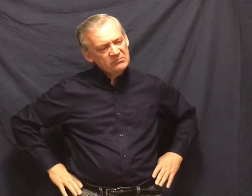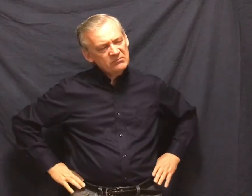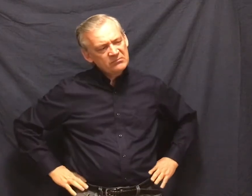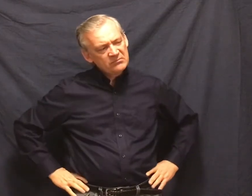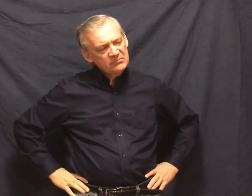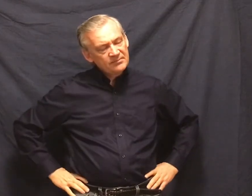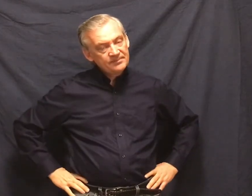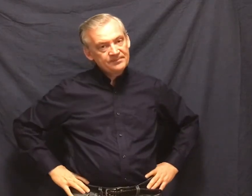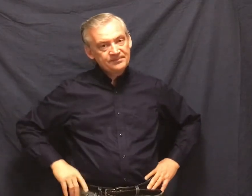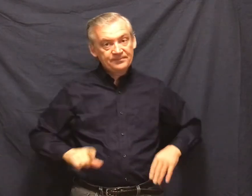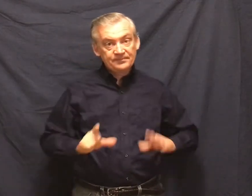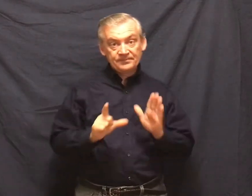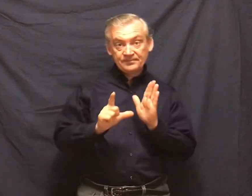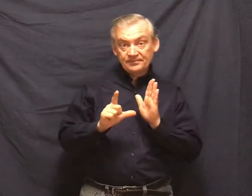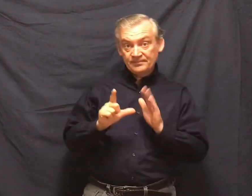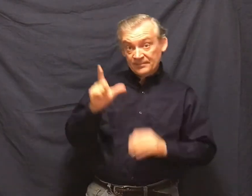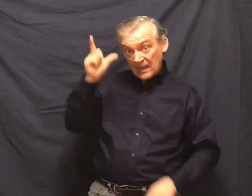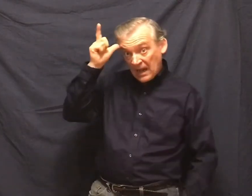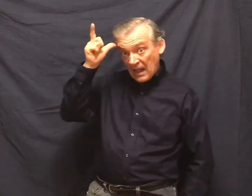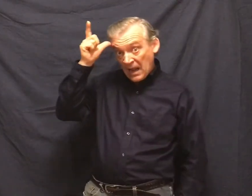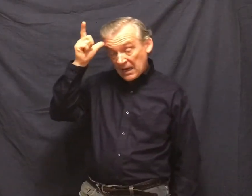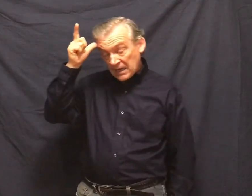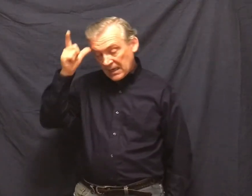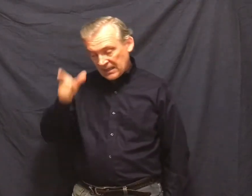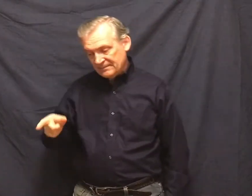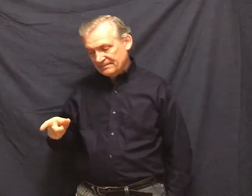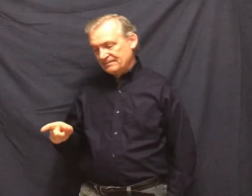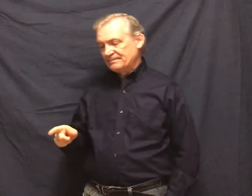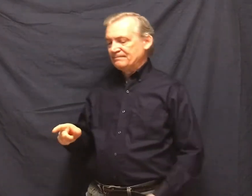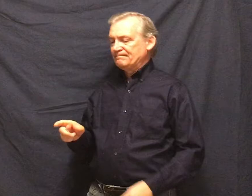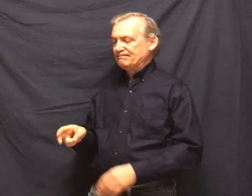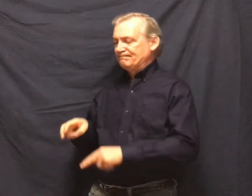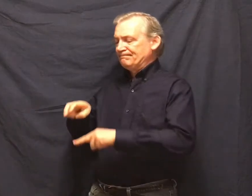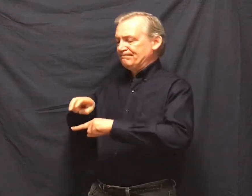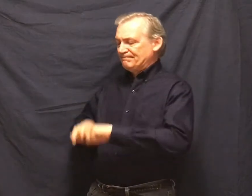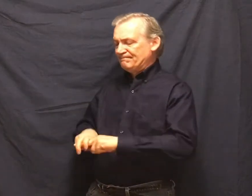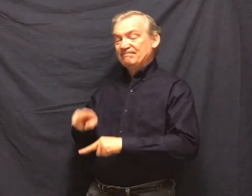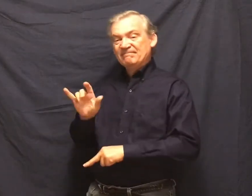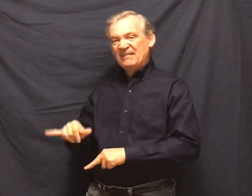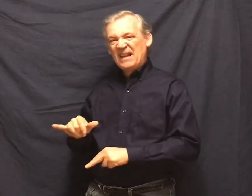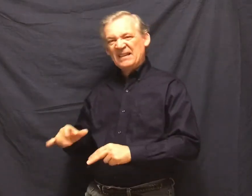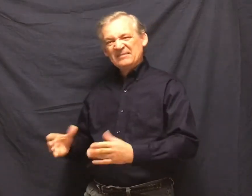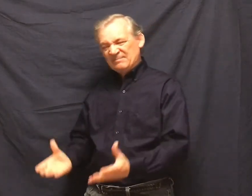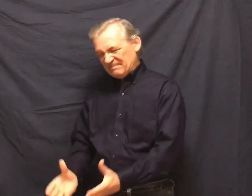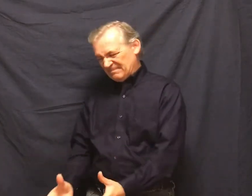Lenny hunched down on the little barrel.